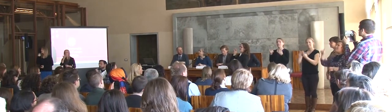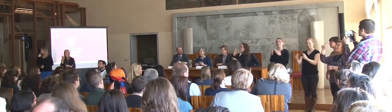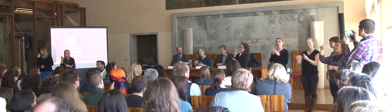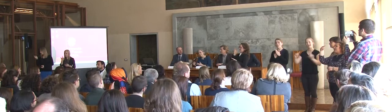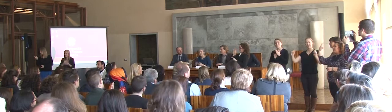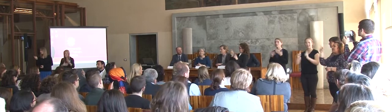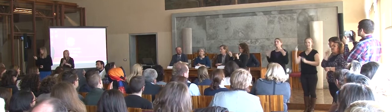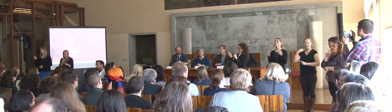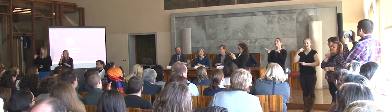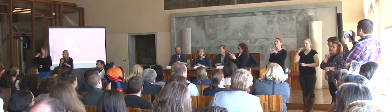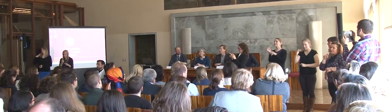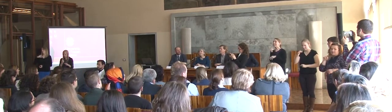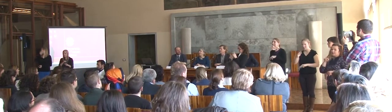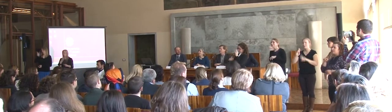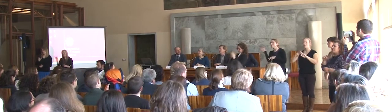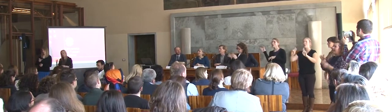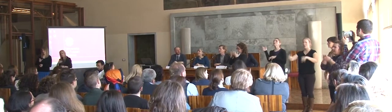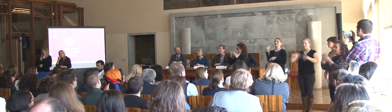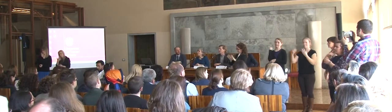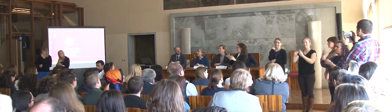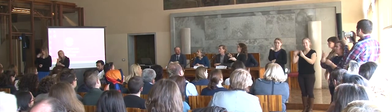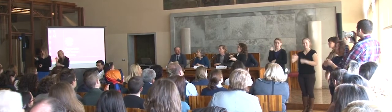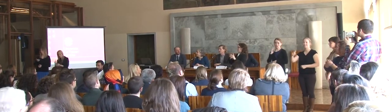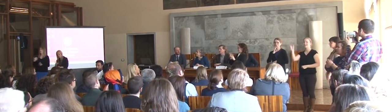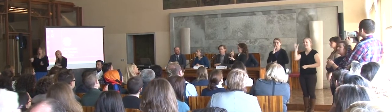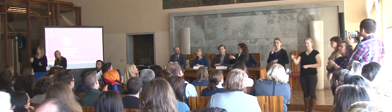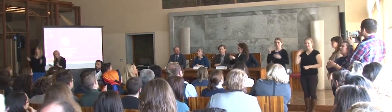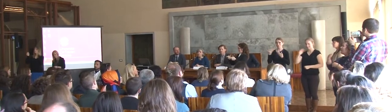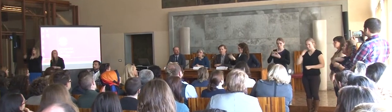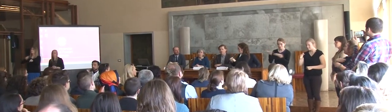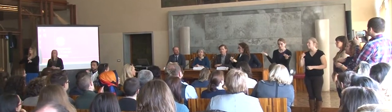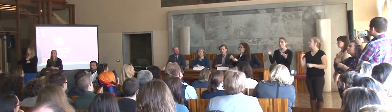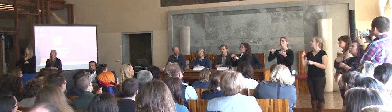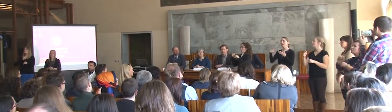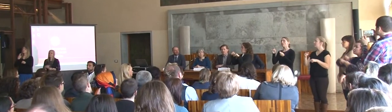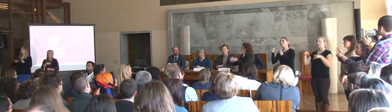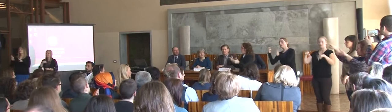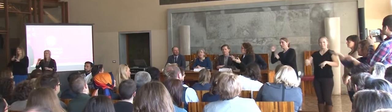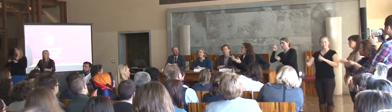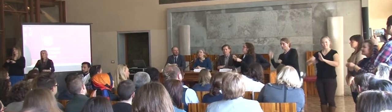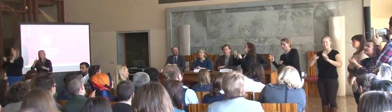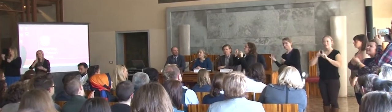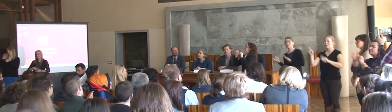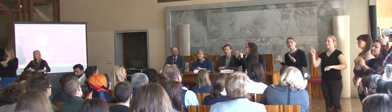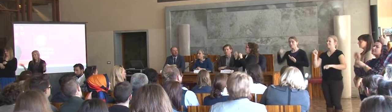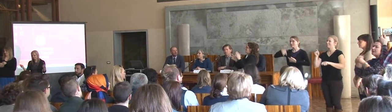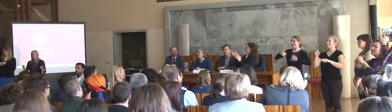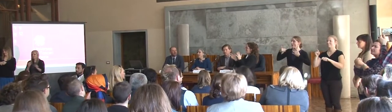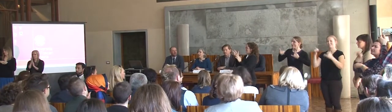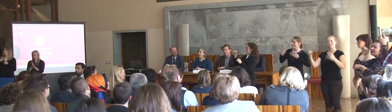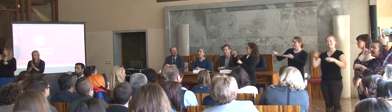Commission than SAIT in Italia. We are here for the launch of Spread the Sign in